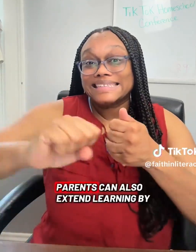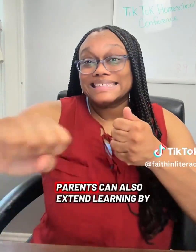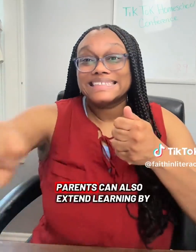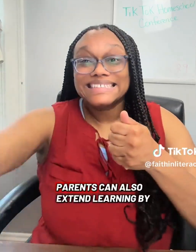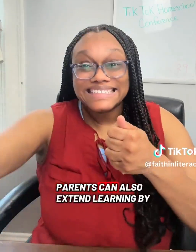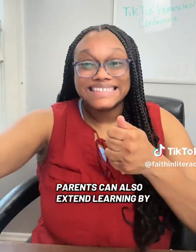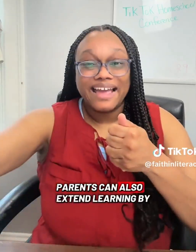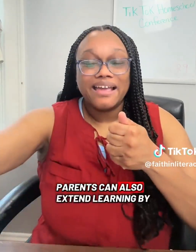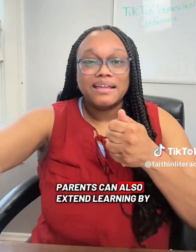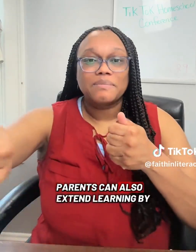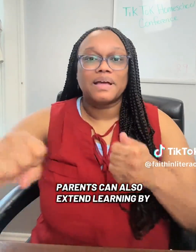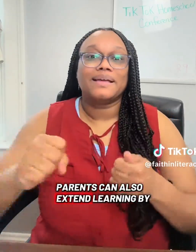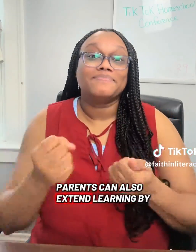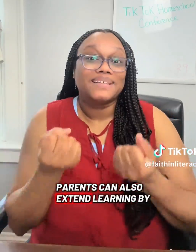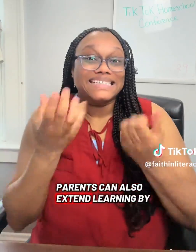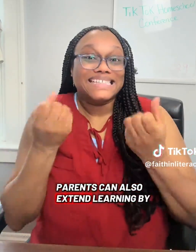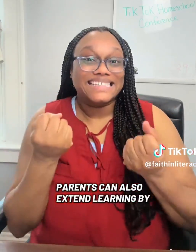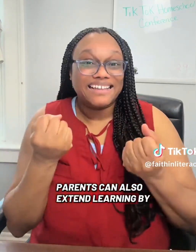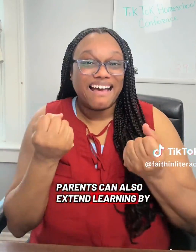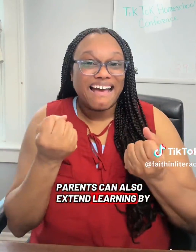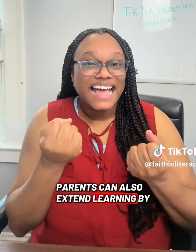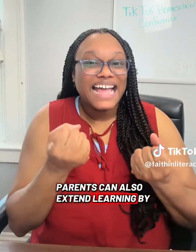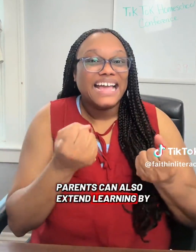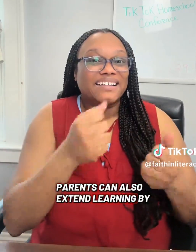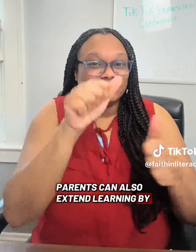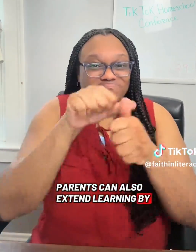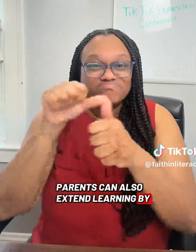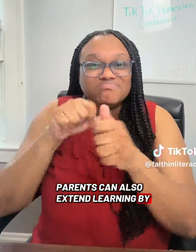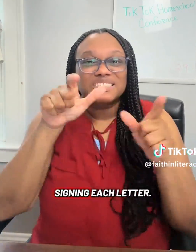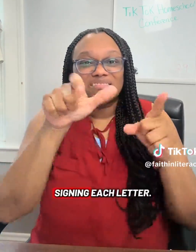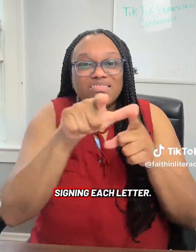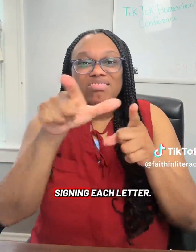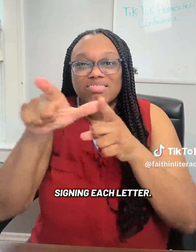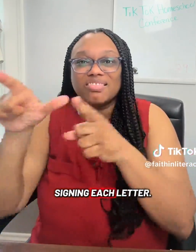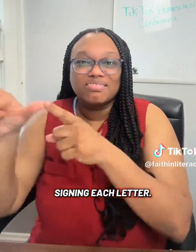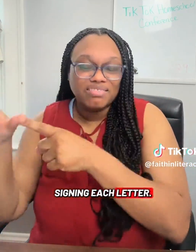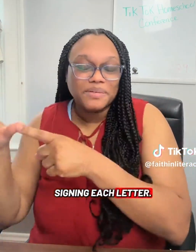Parents can also extend learning by signing each letter,